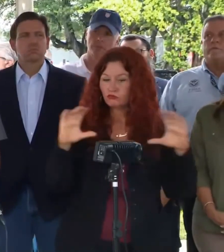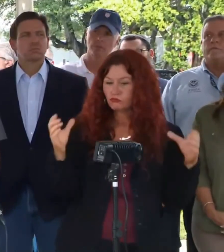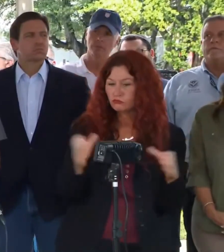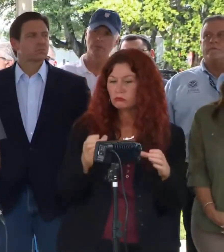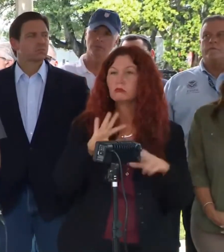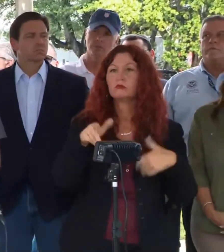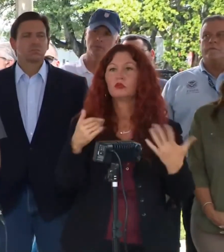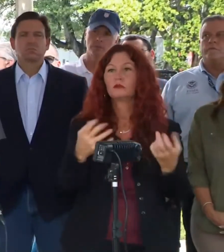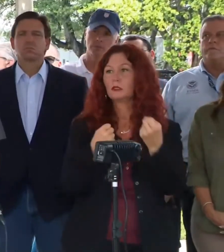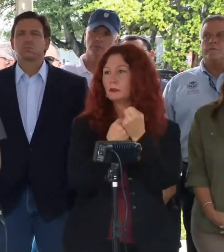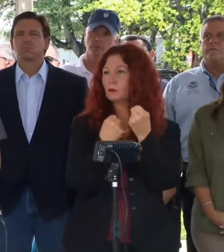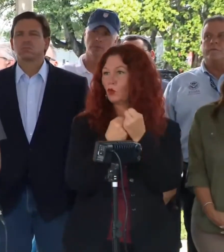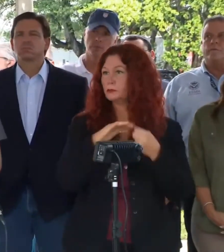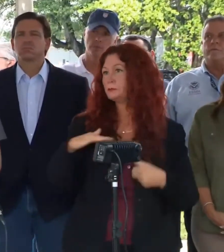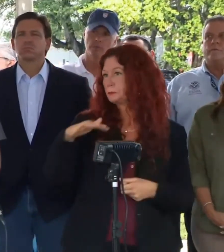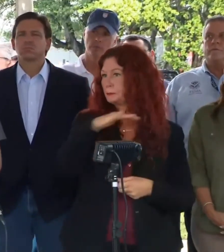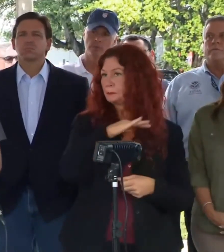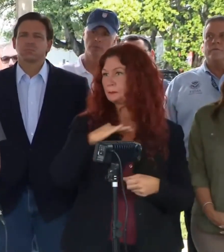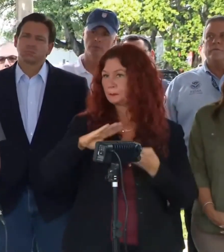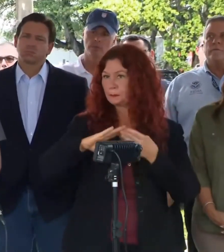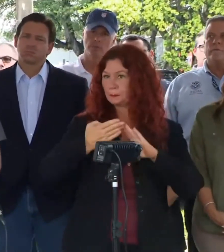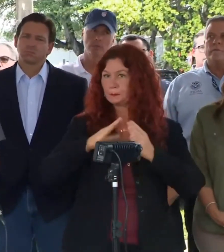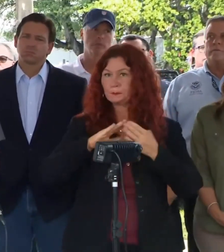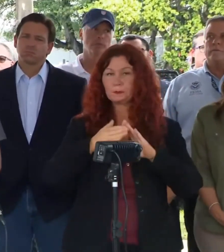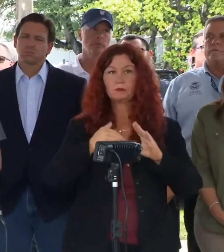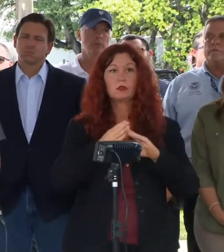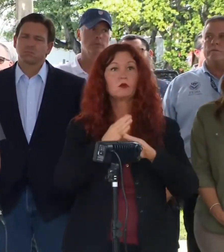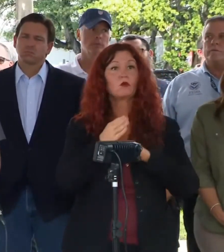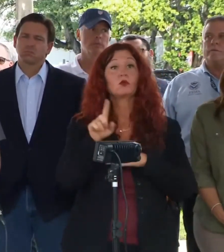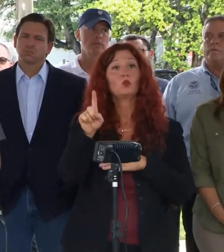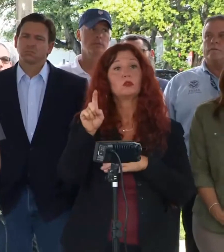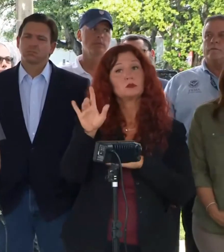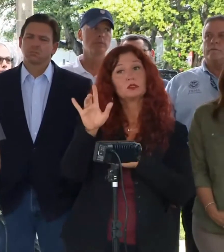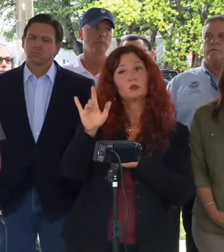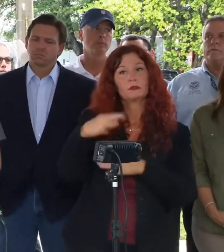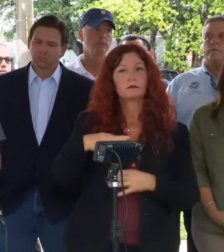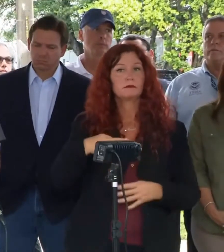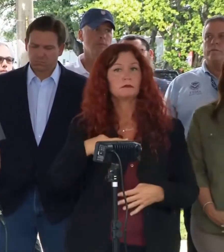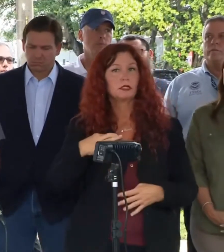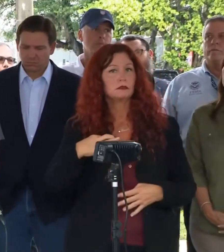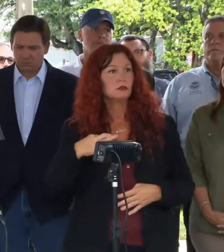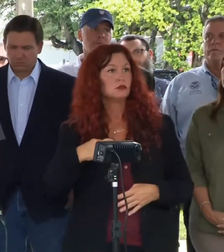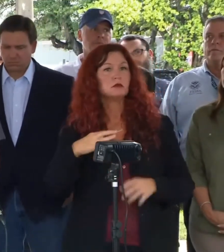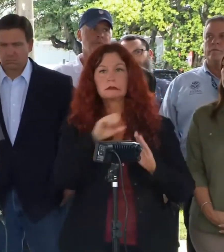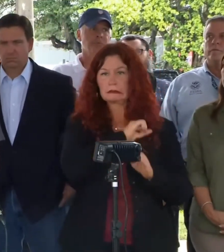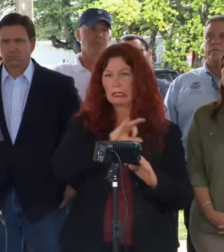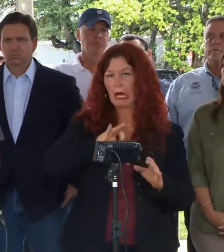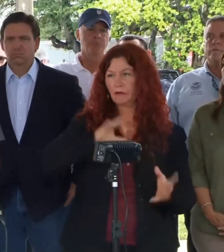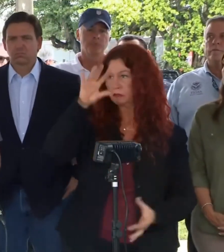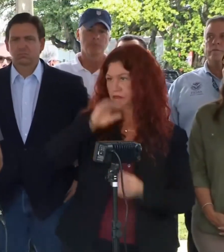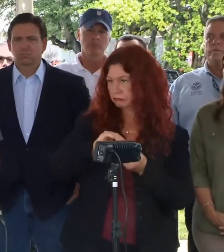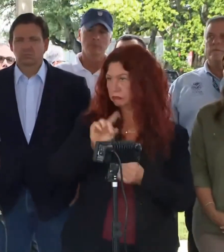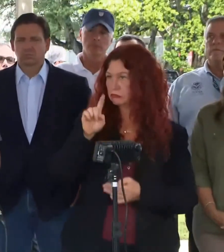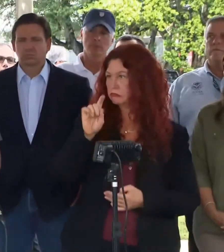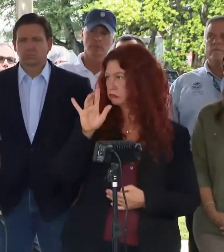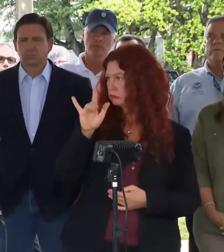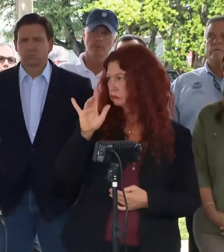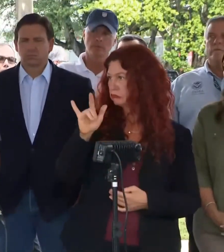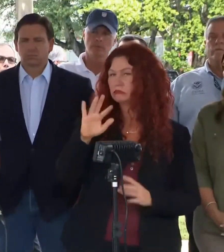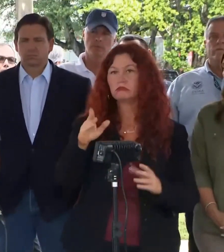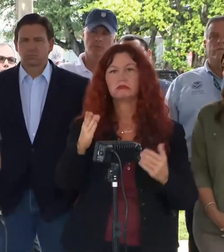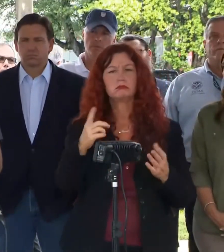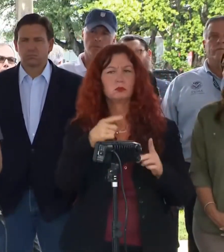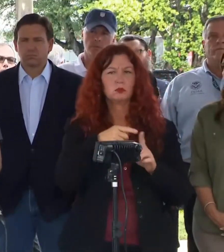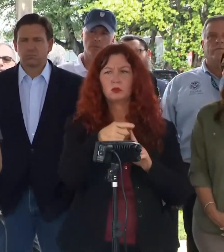support to this community. Currently, we have over 125 volunteers and staff on the ground providing highly trained